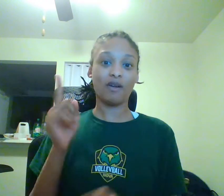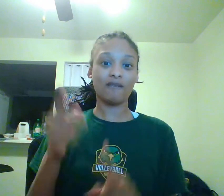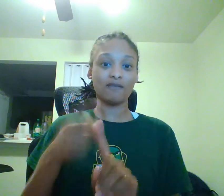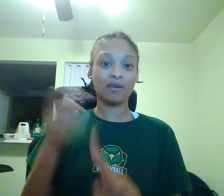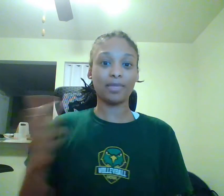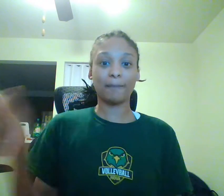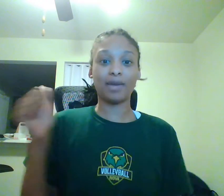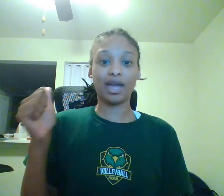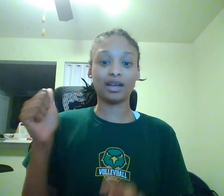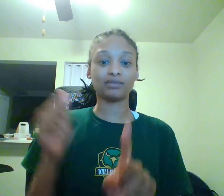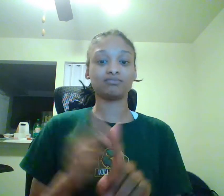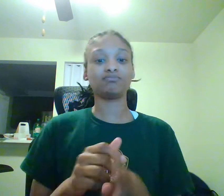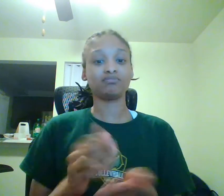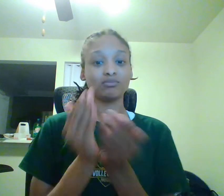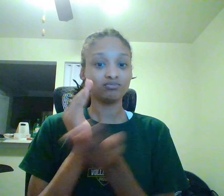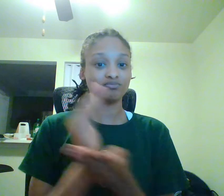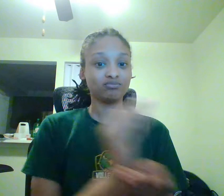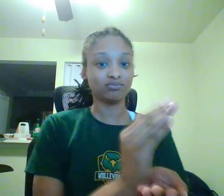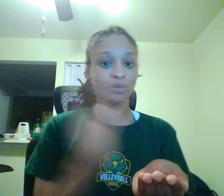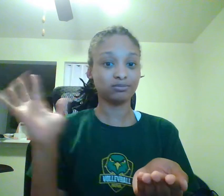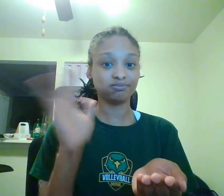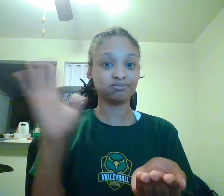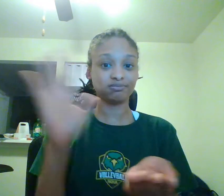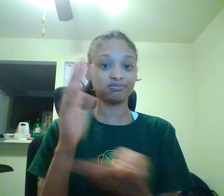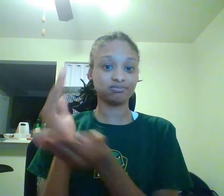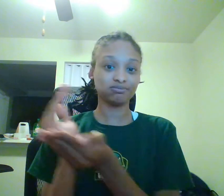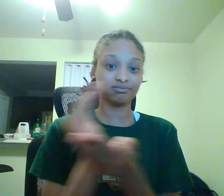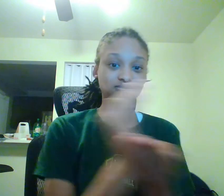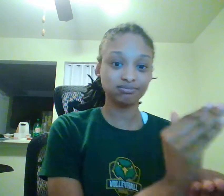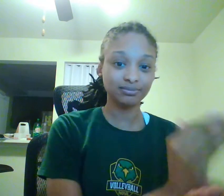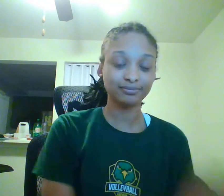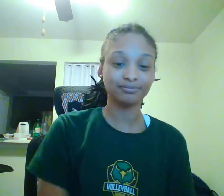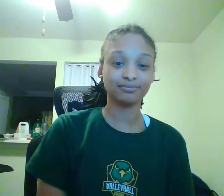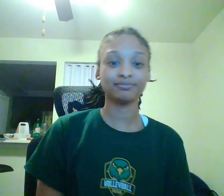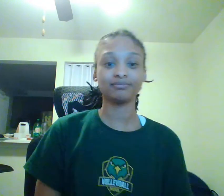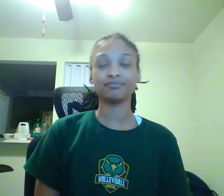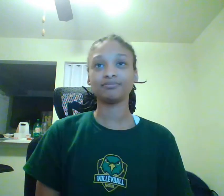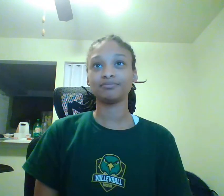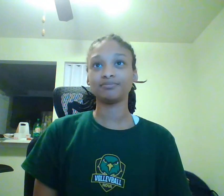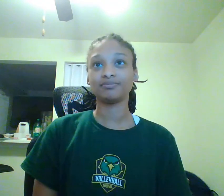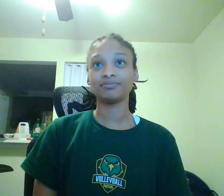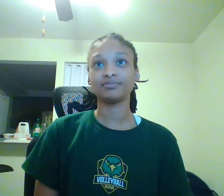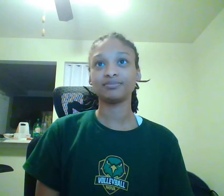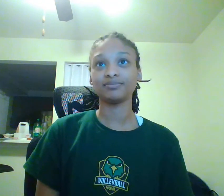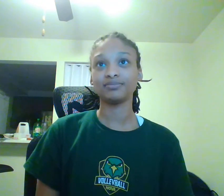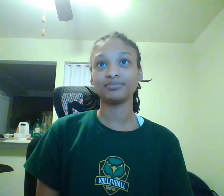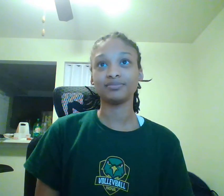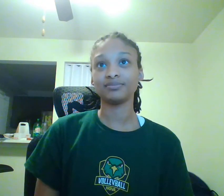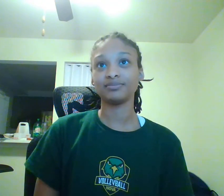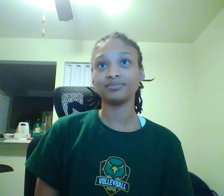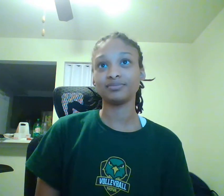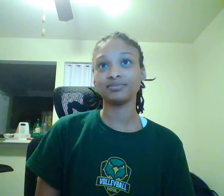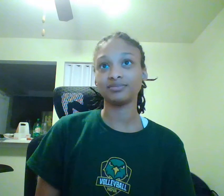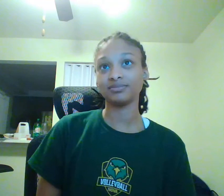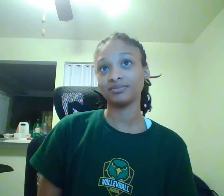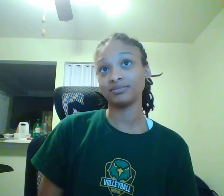So I'll put the sails all the way out, gather as much wind as I can, and float effortlessly back to San